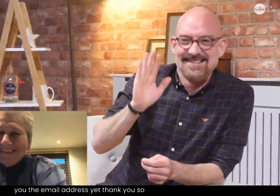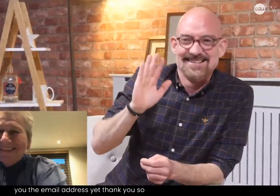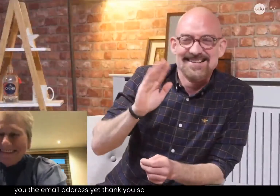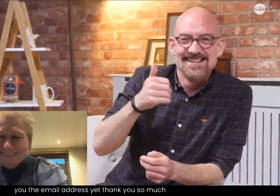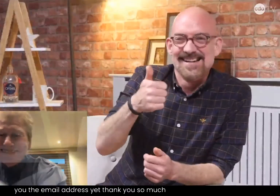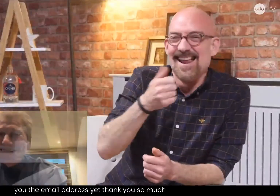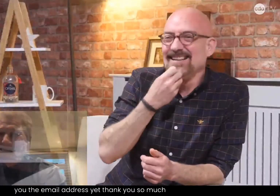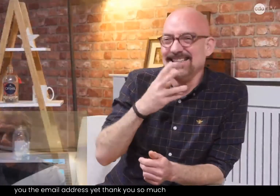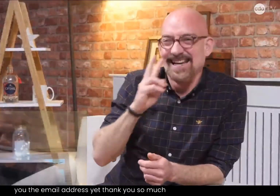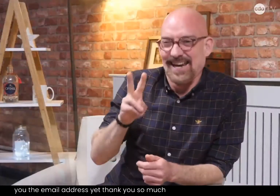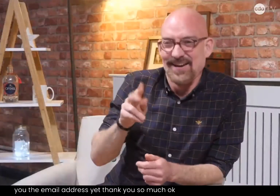bye-bye.